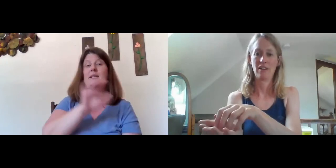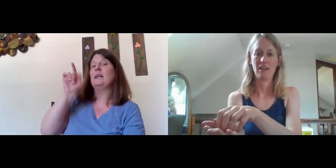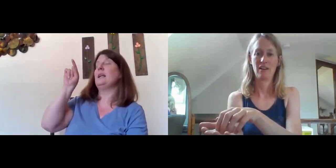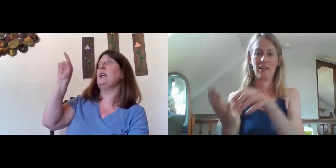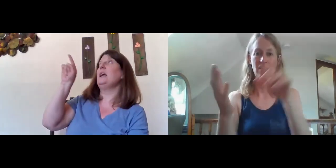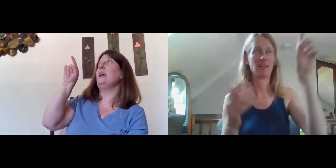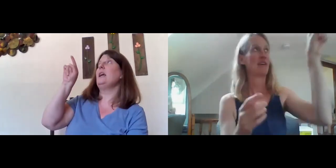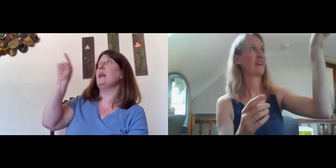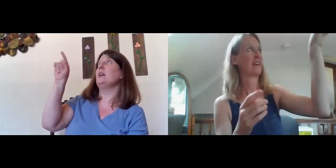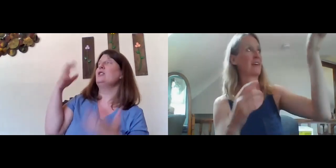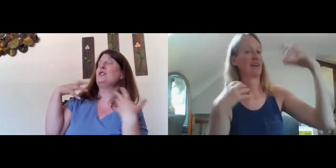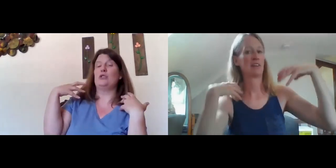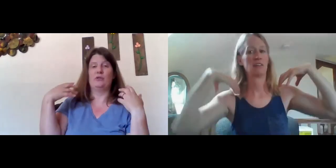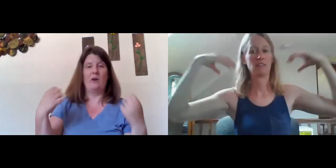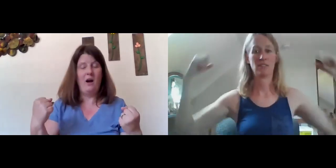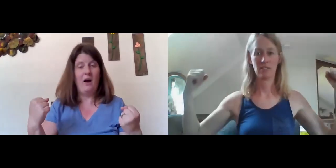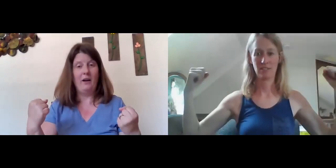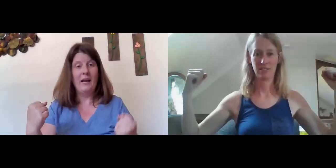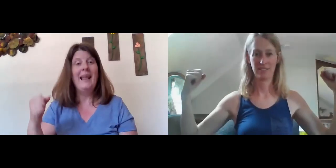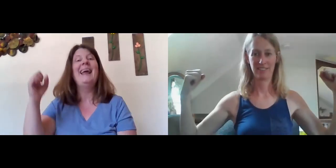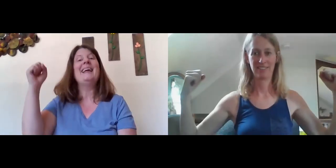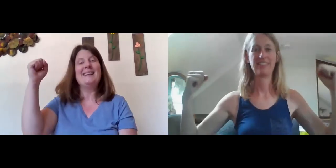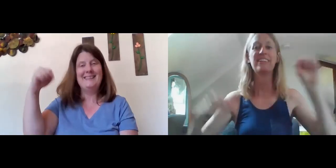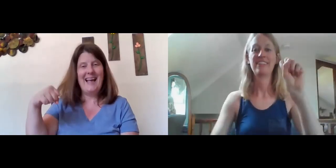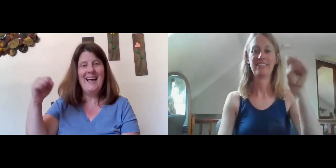but he is strong.